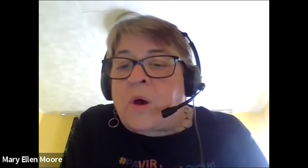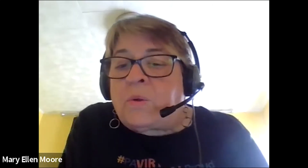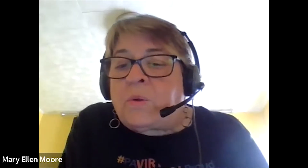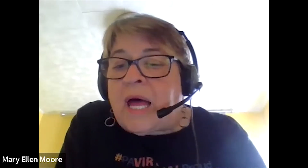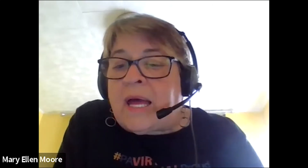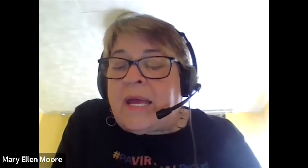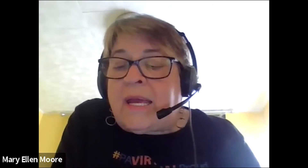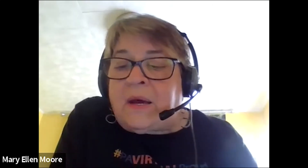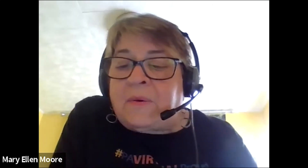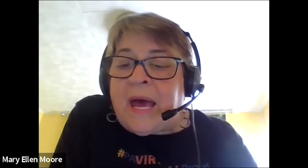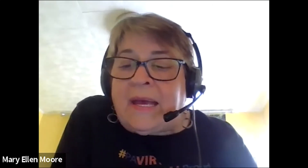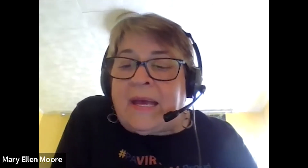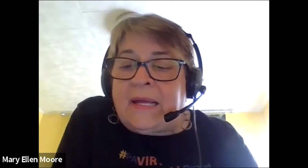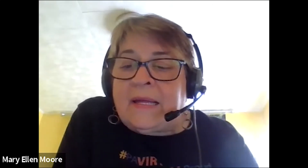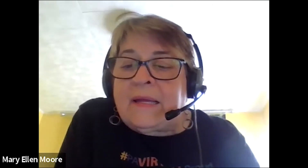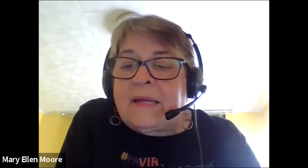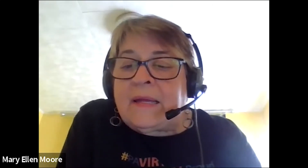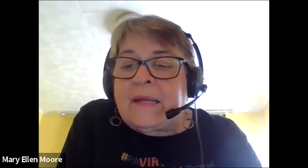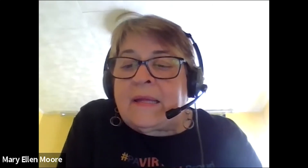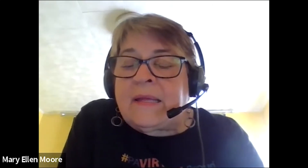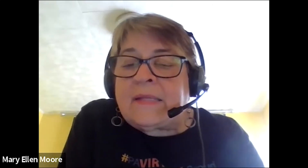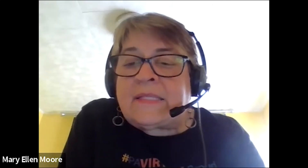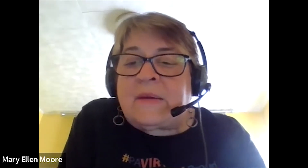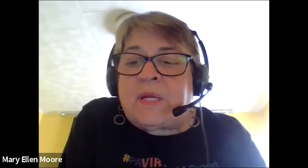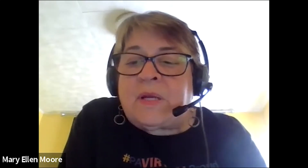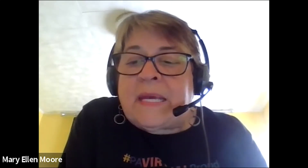No, like, okay. Let's see what you mean.